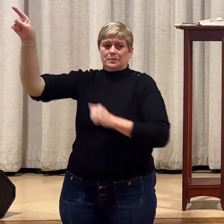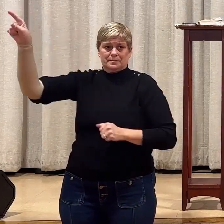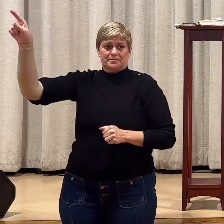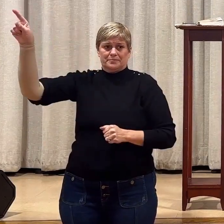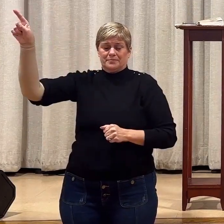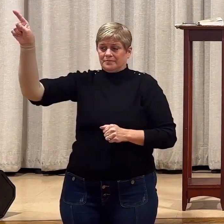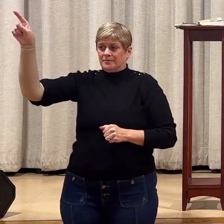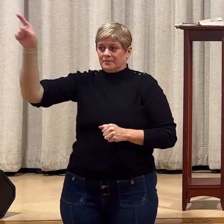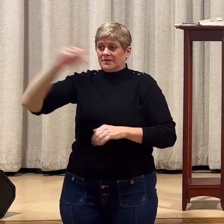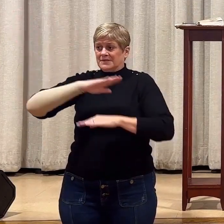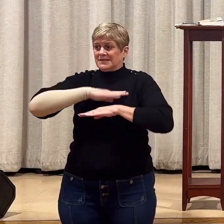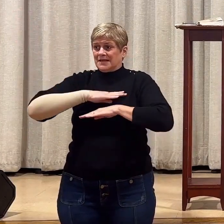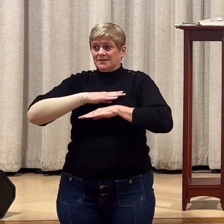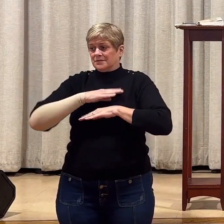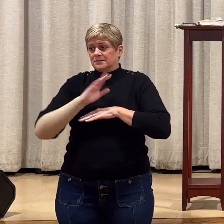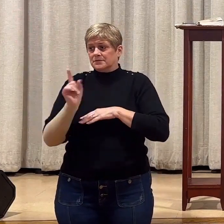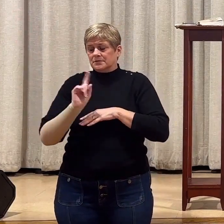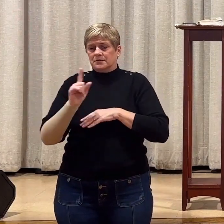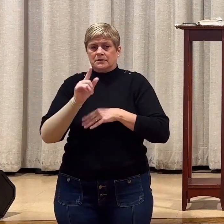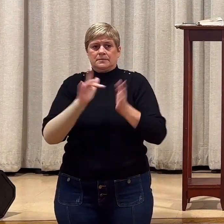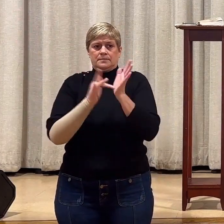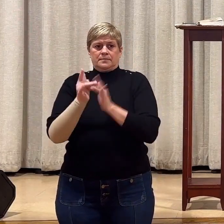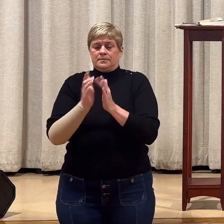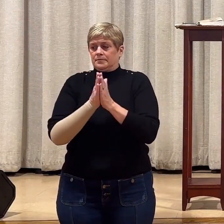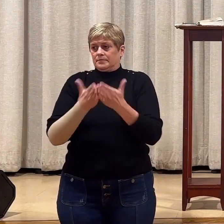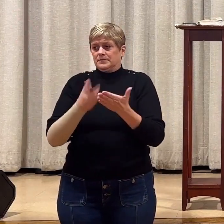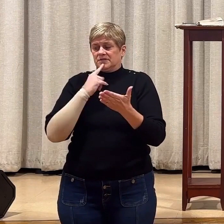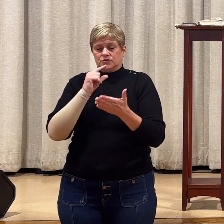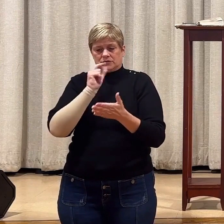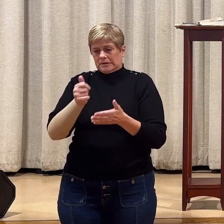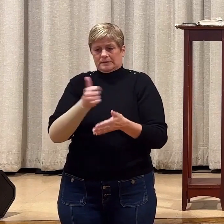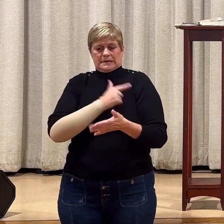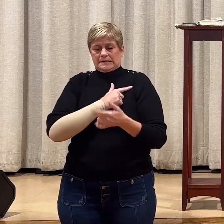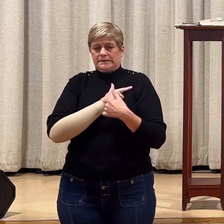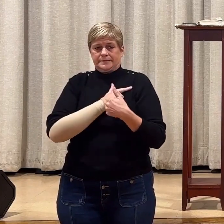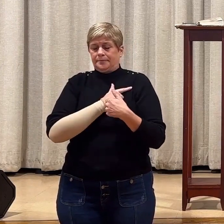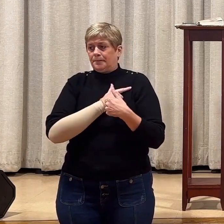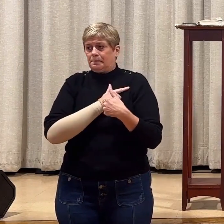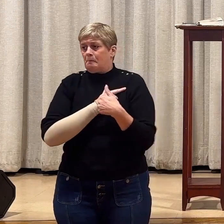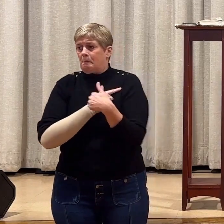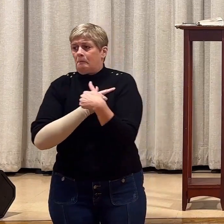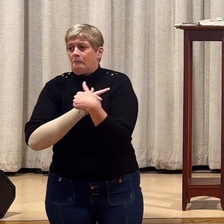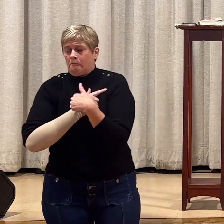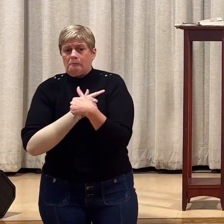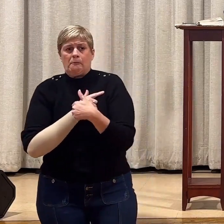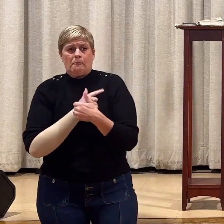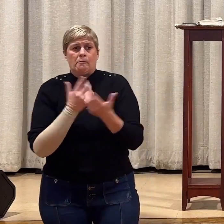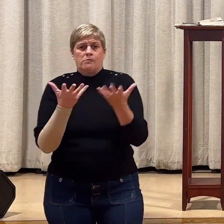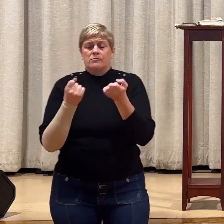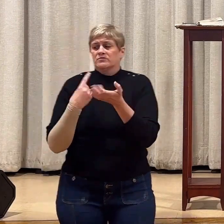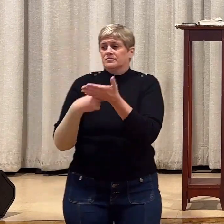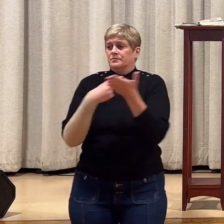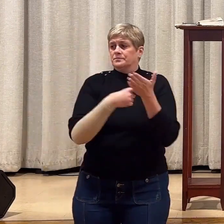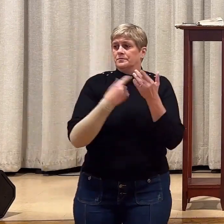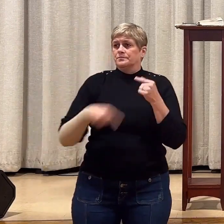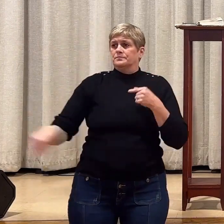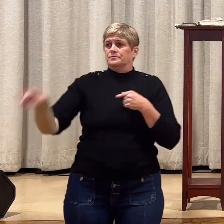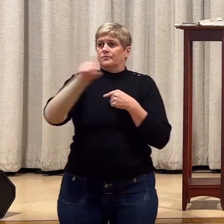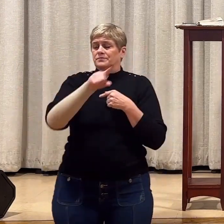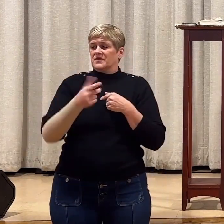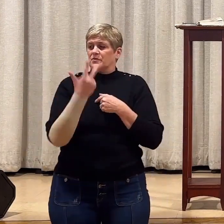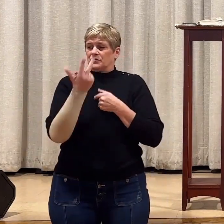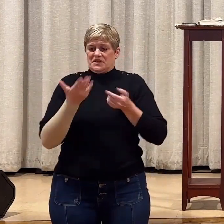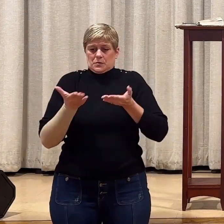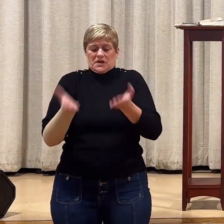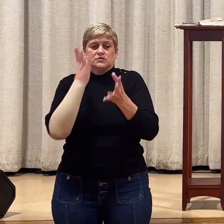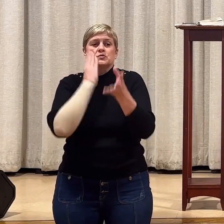talks against laziness and being a sluggard. And so I want to talk to you this morning about the 3 keys to contentment.